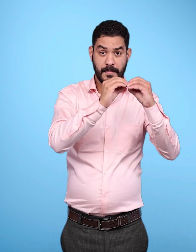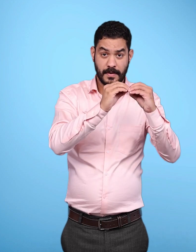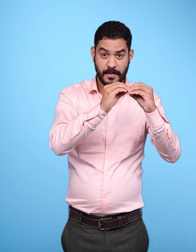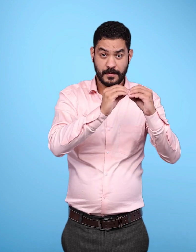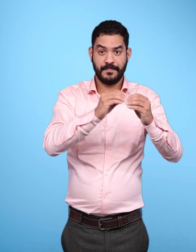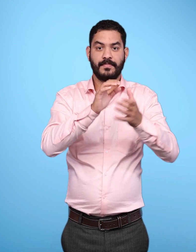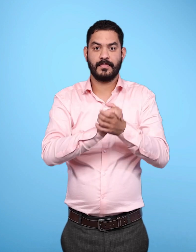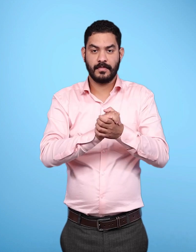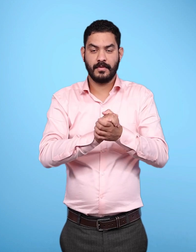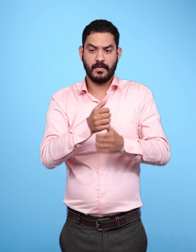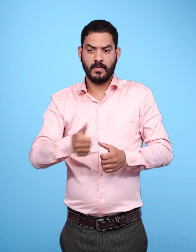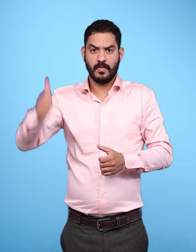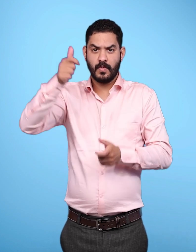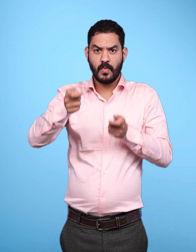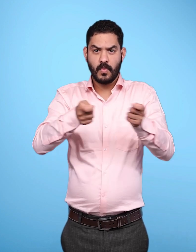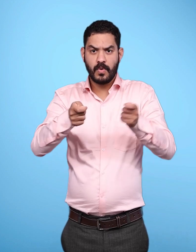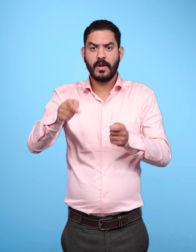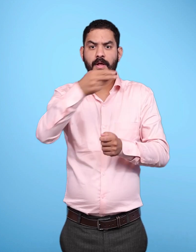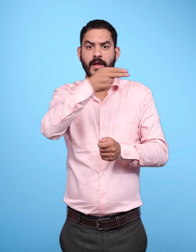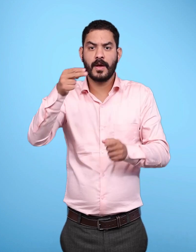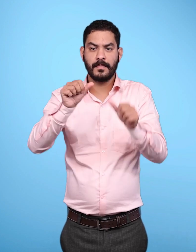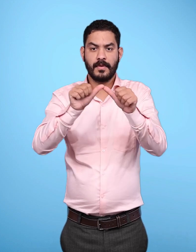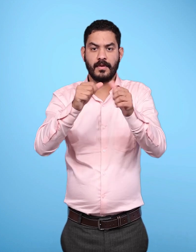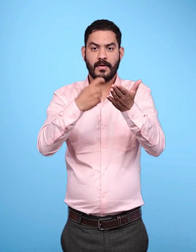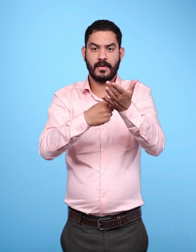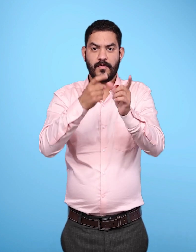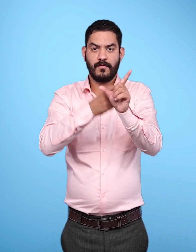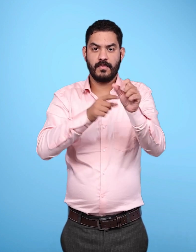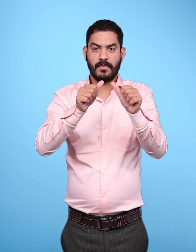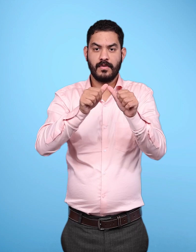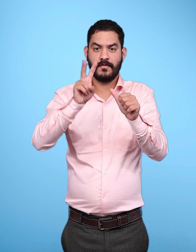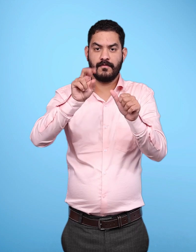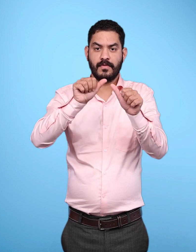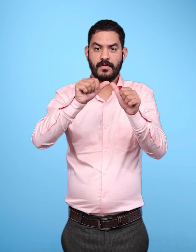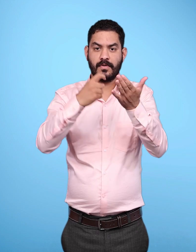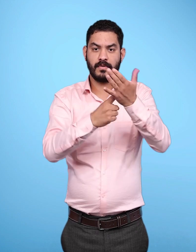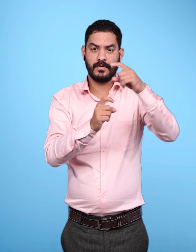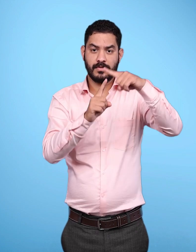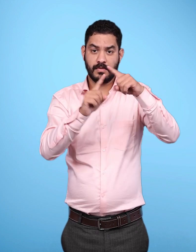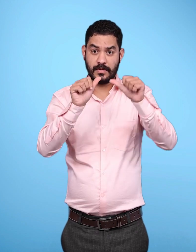B. The rulers of Aryavart brought tribute for Samudragupta.